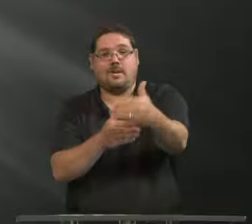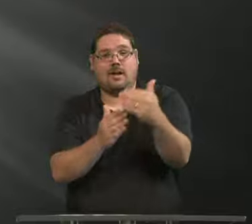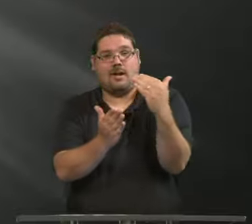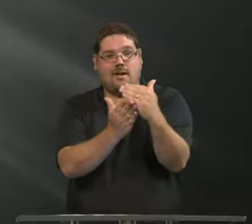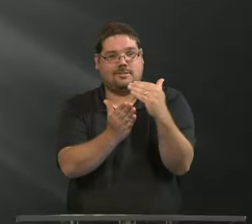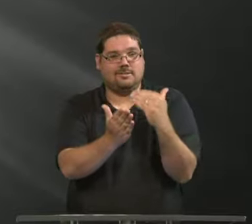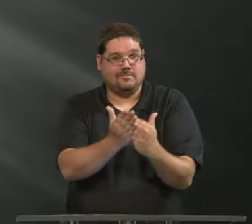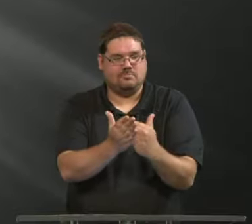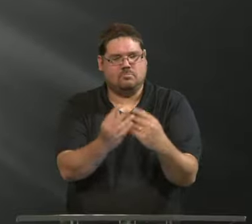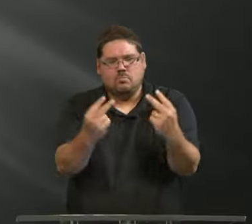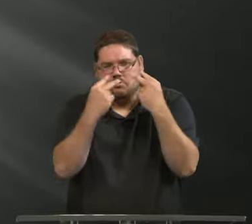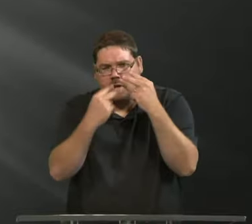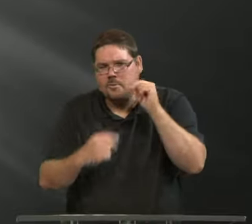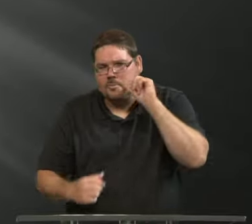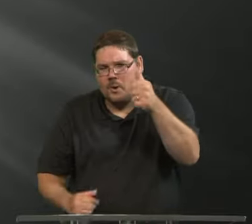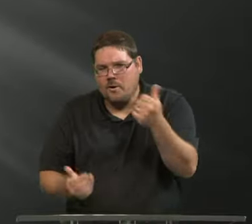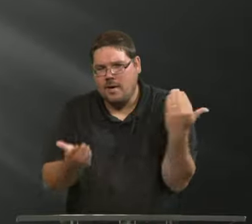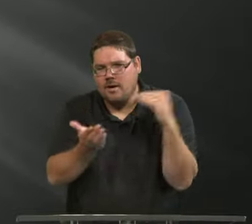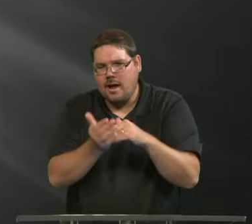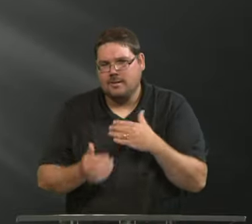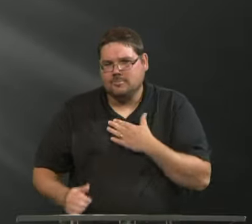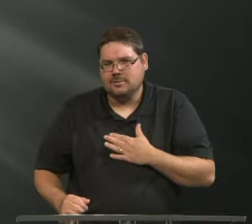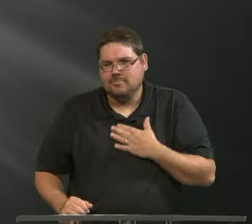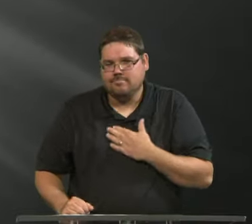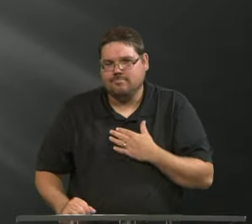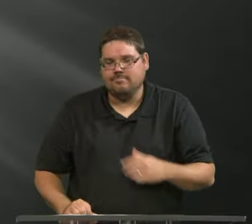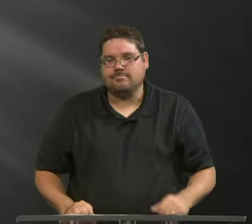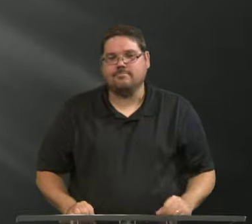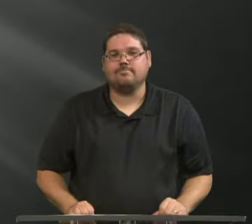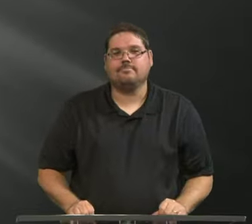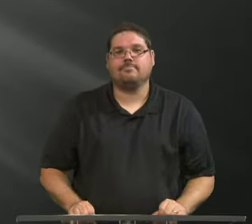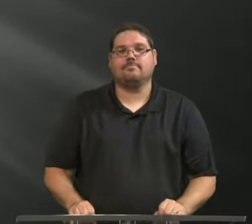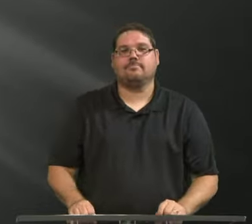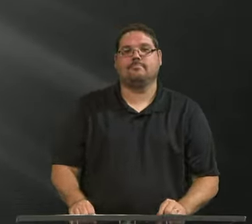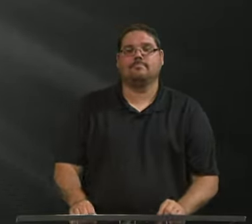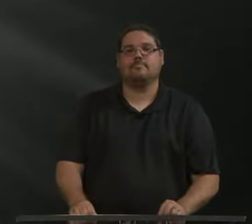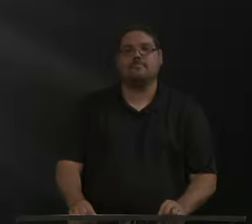knew what would happen. We'll talk about that seed, so come back and watch tomorrow, please.